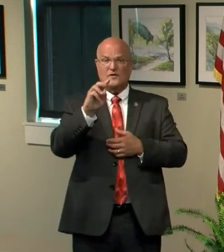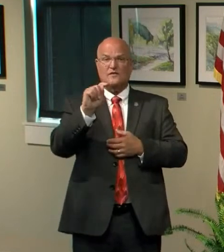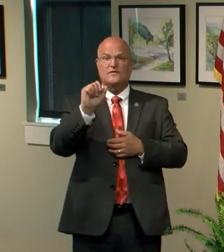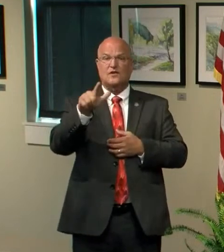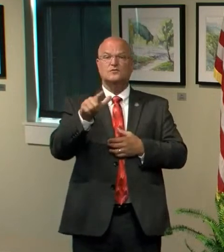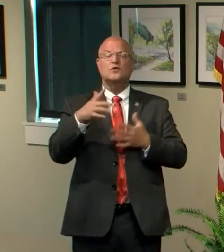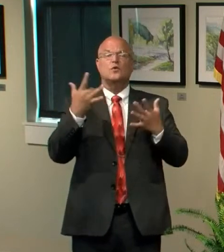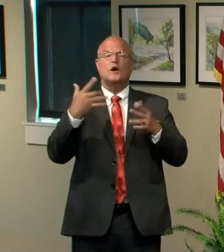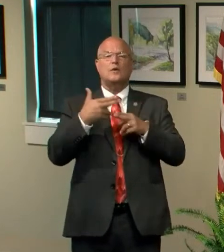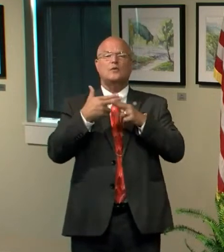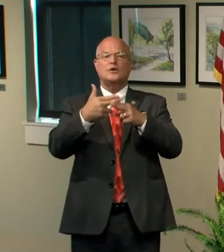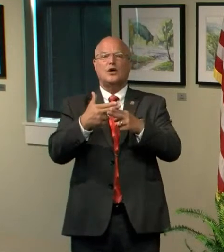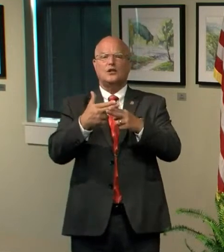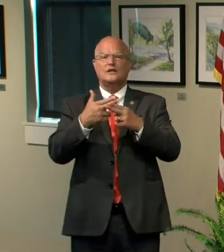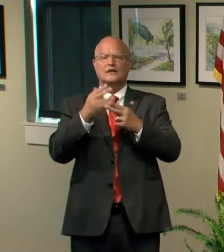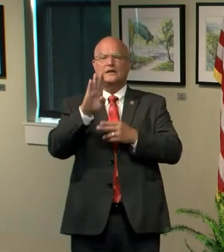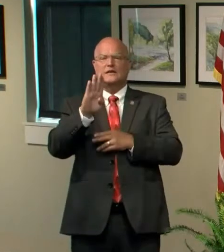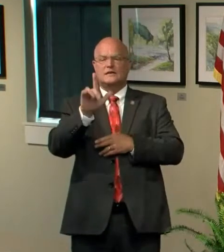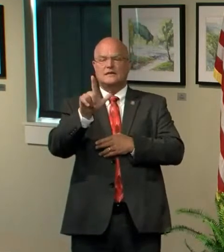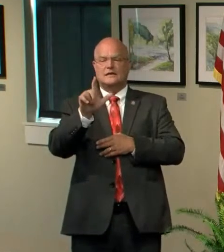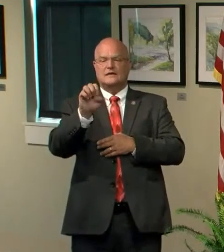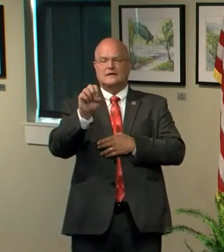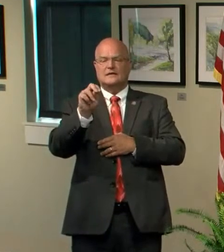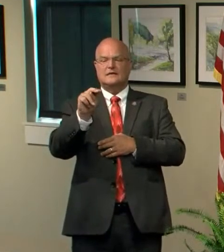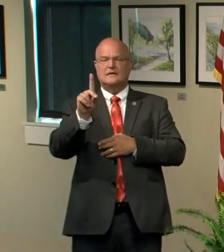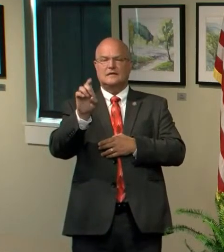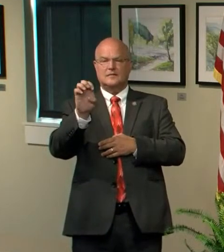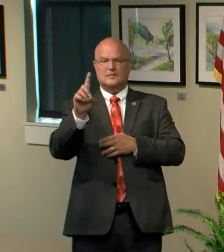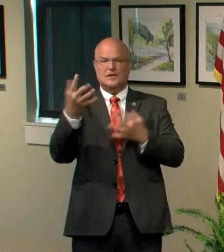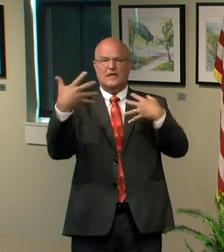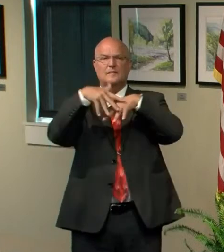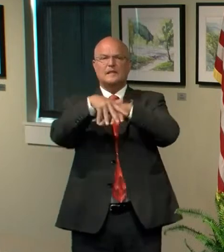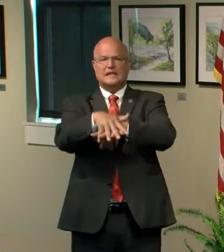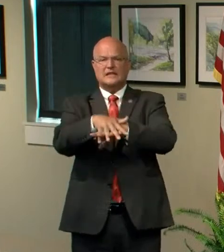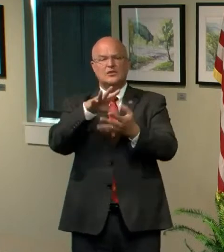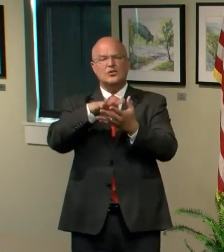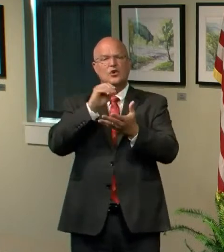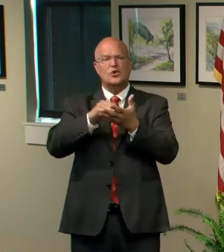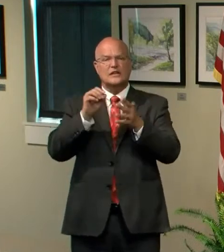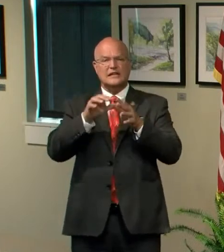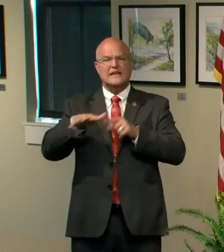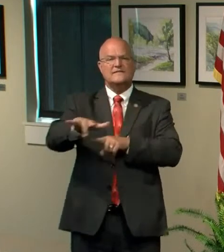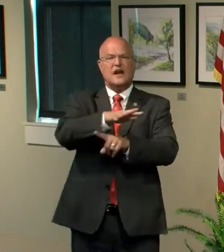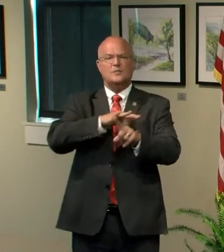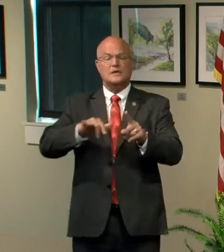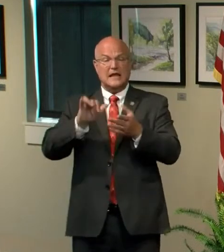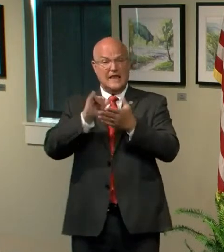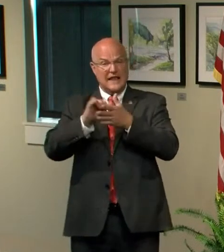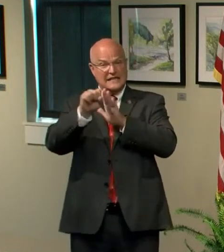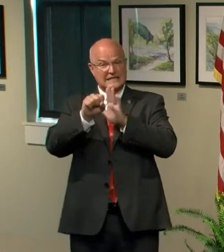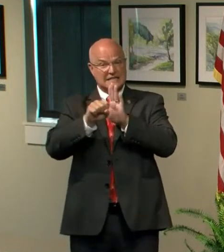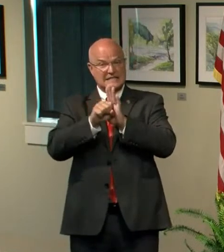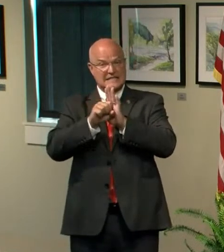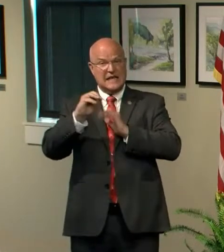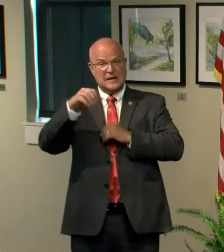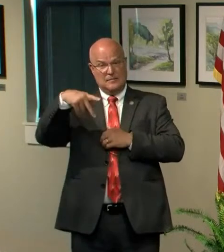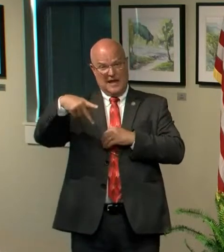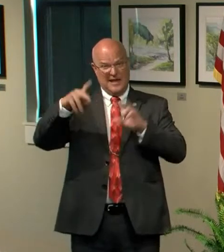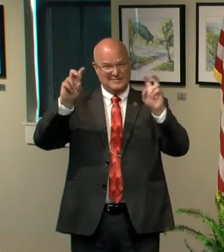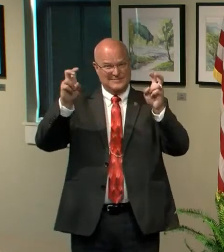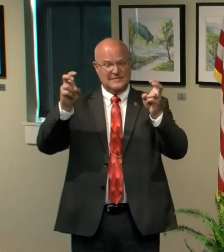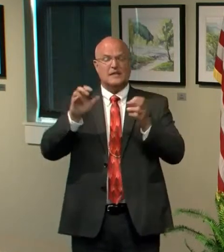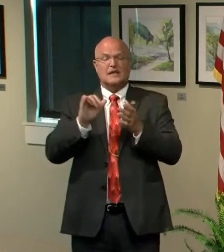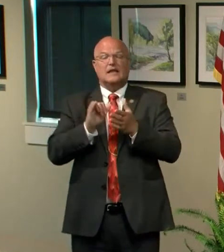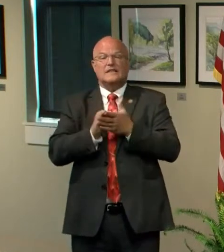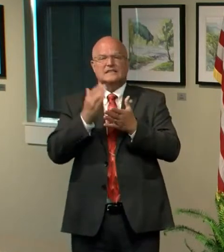so that's why we call it the blended learning environment. That's the roadmap that the state has provided. Within that context,